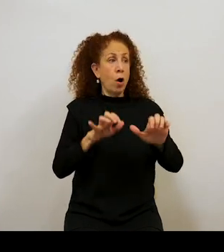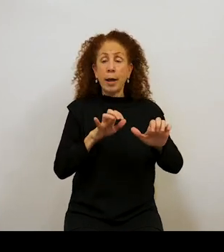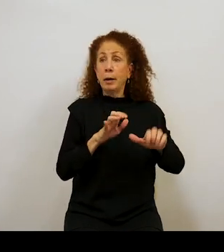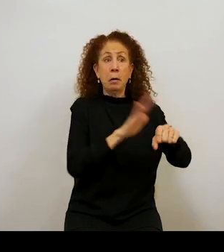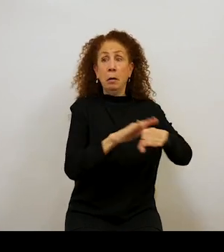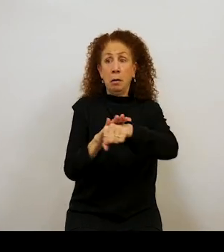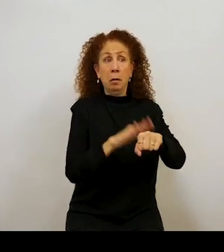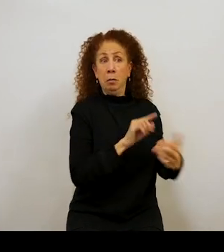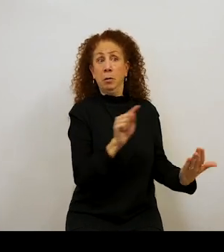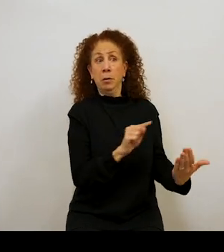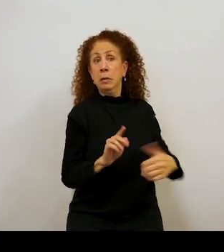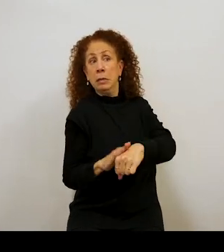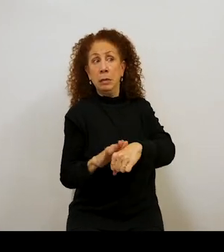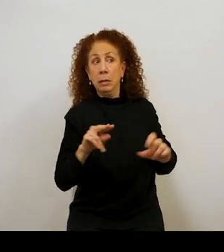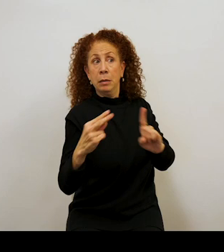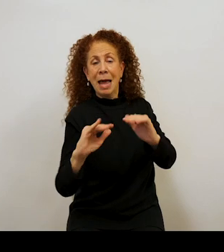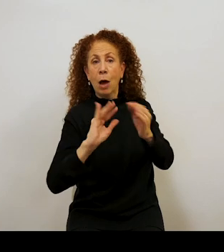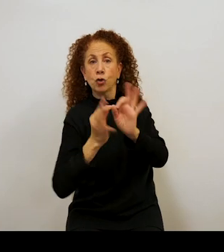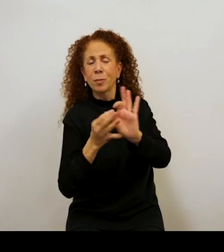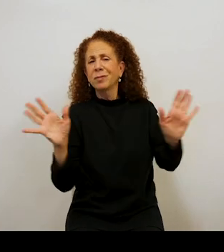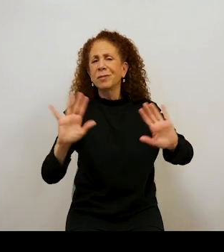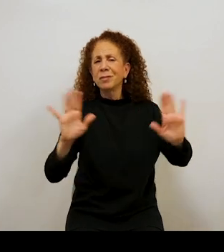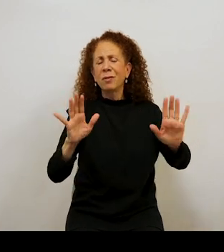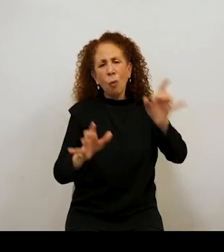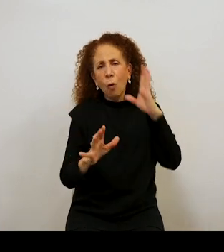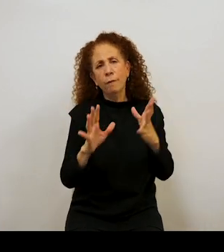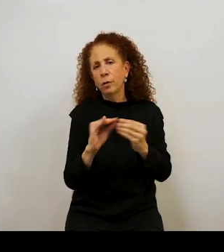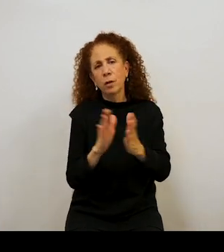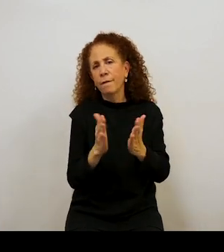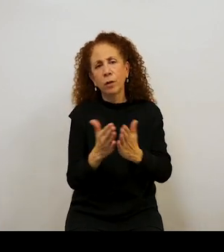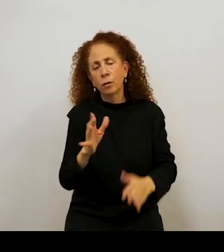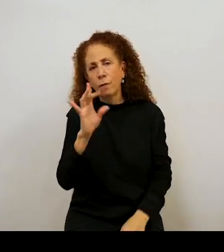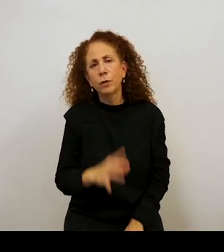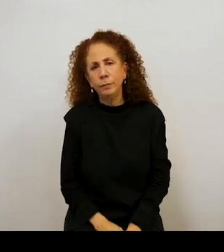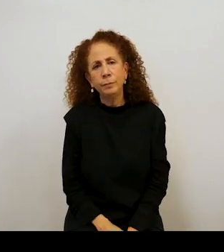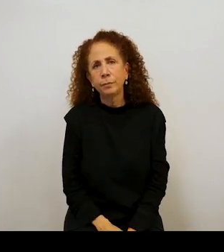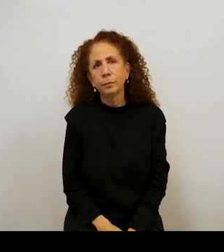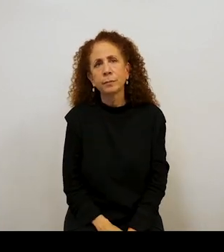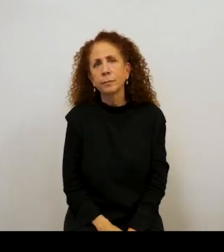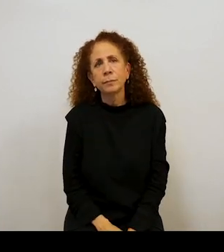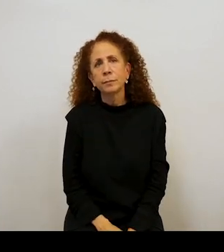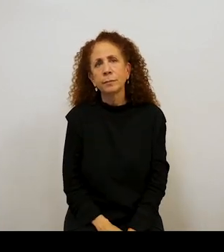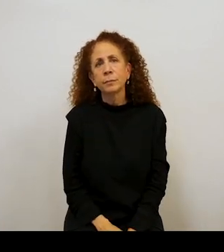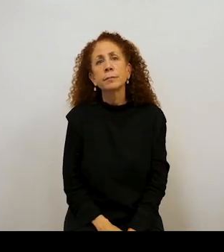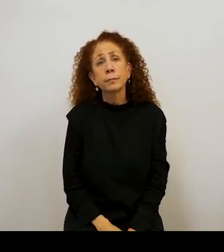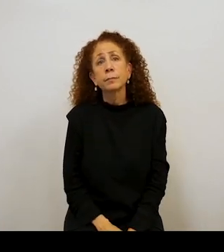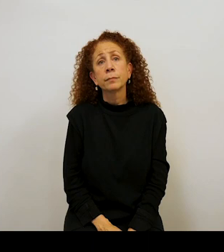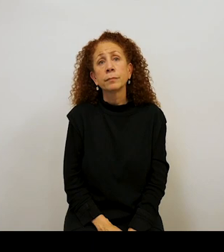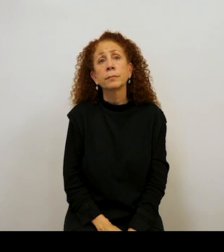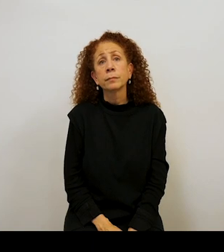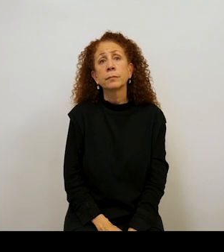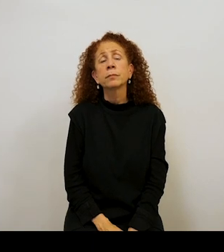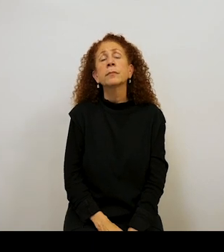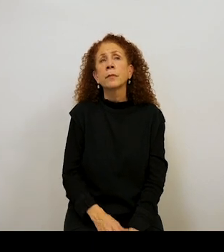say, no, you can't read it this way. Because that would be a really awful novel. And I do trust the form